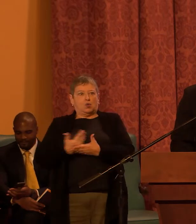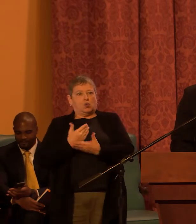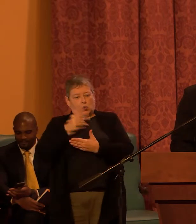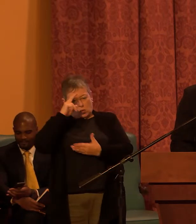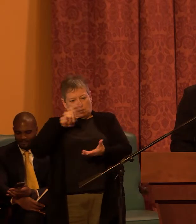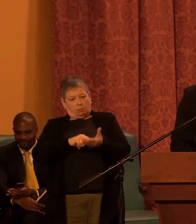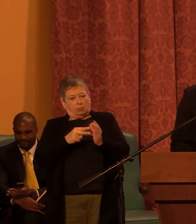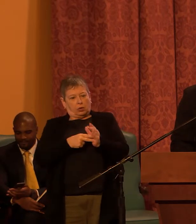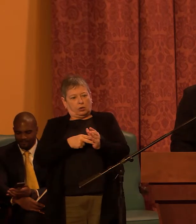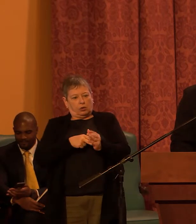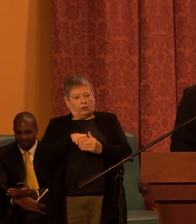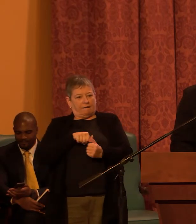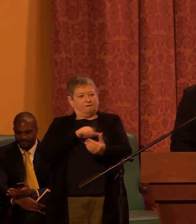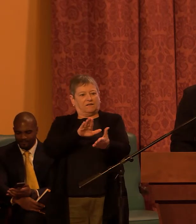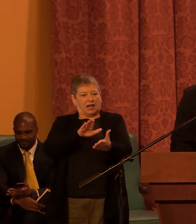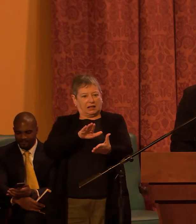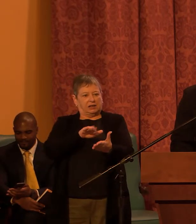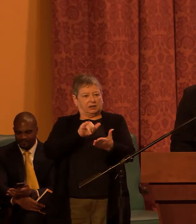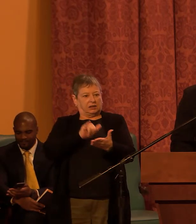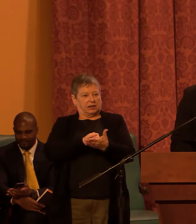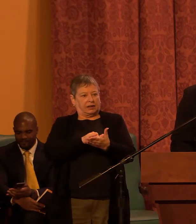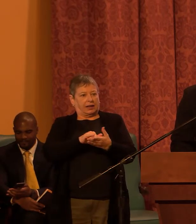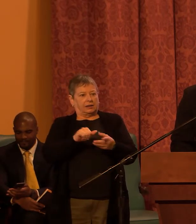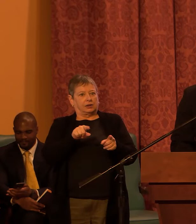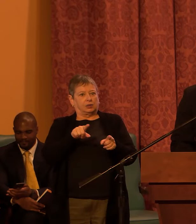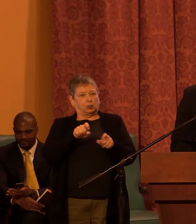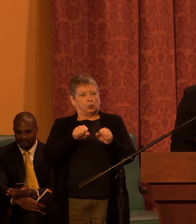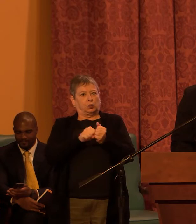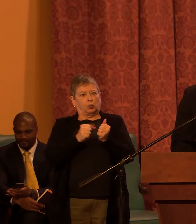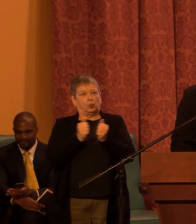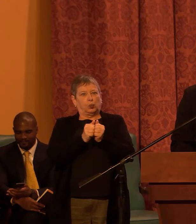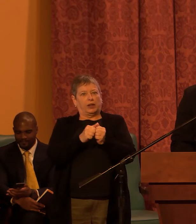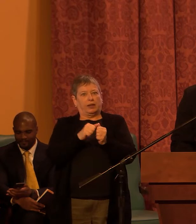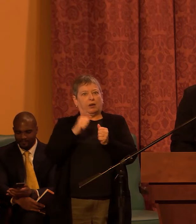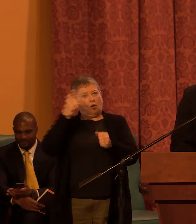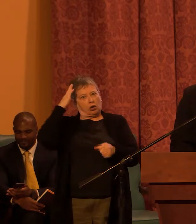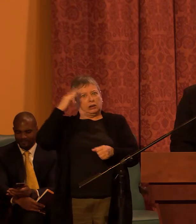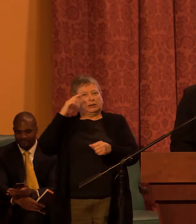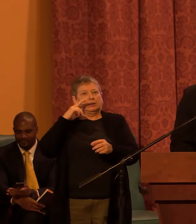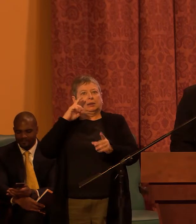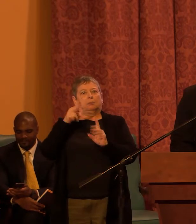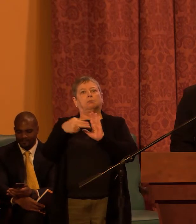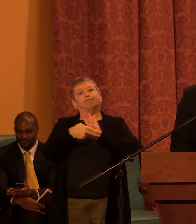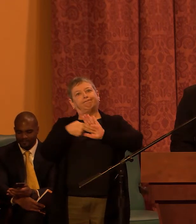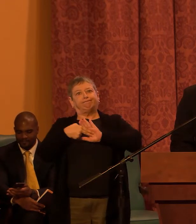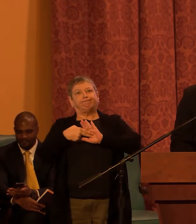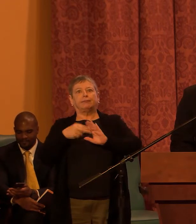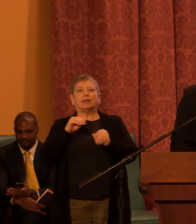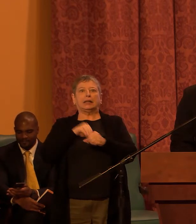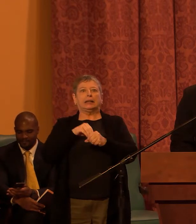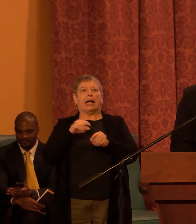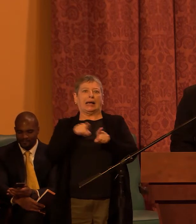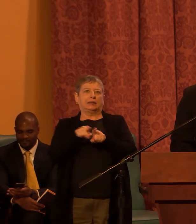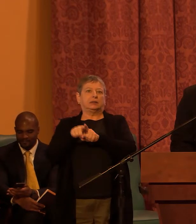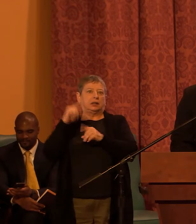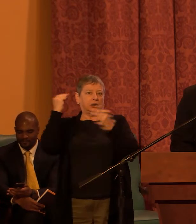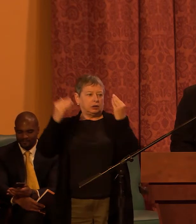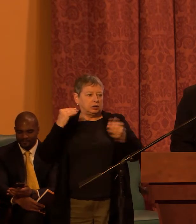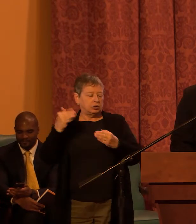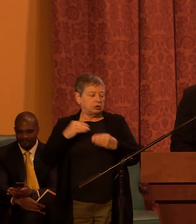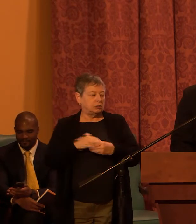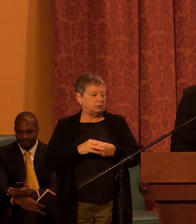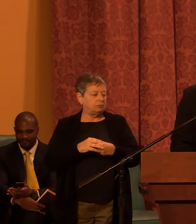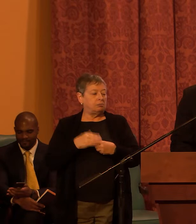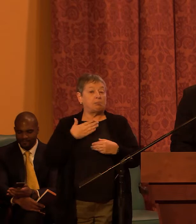facing medical discharge and subsequent autism diagnosis as an adult. In giving these incredible individuals the only thing I had to